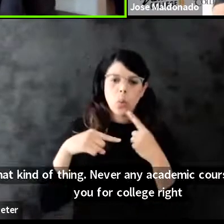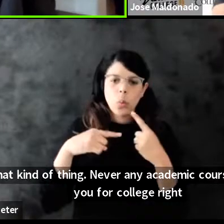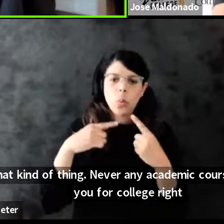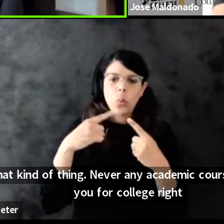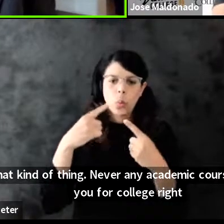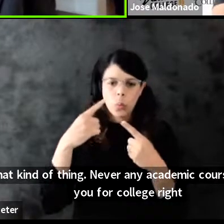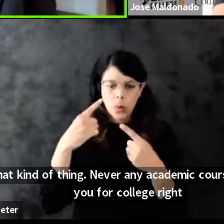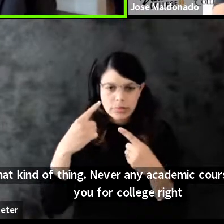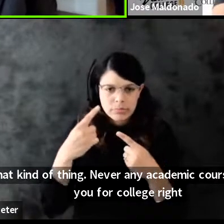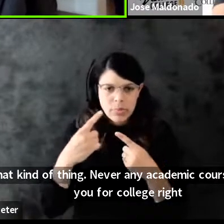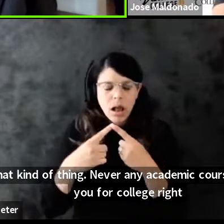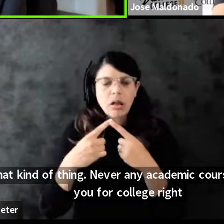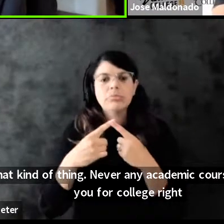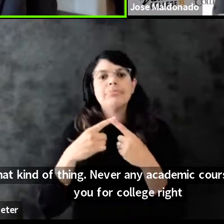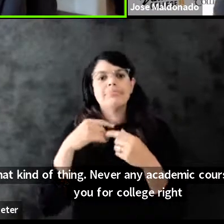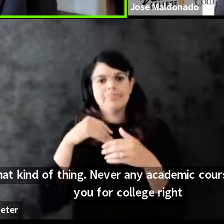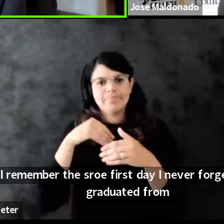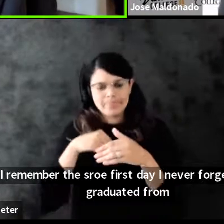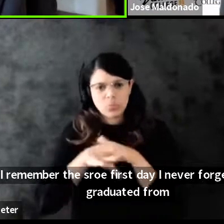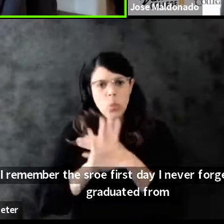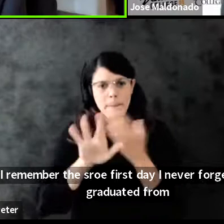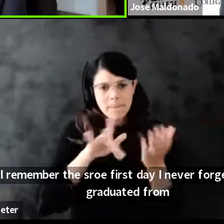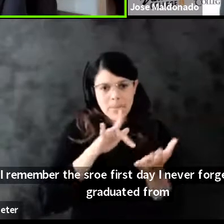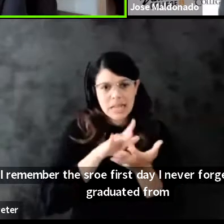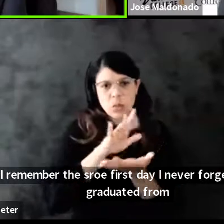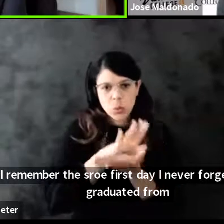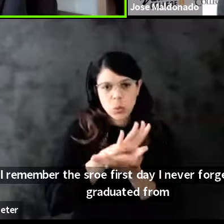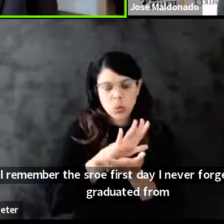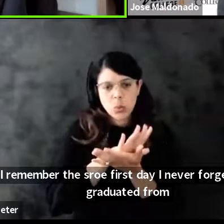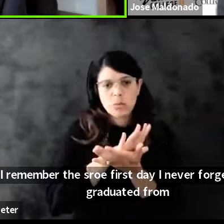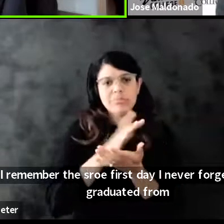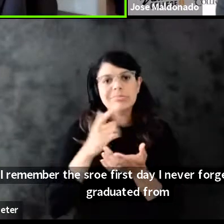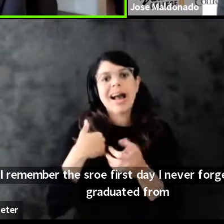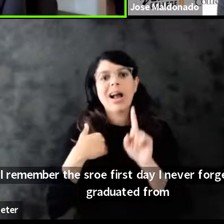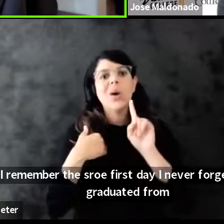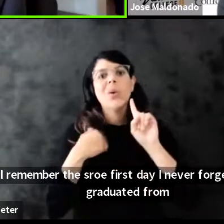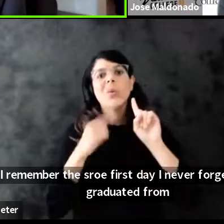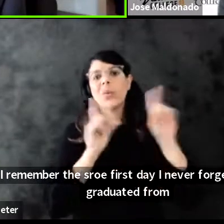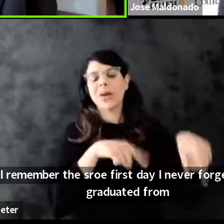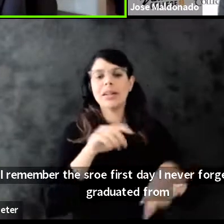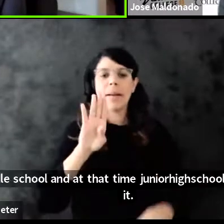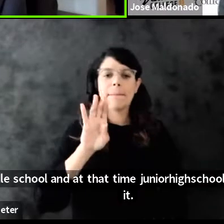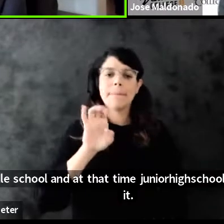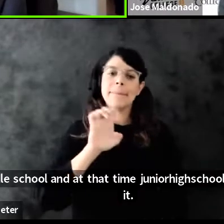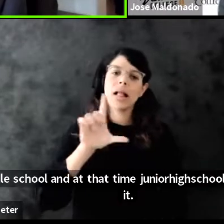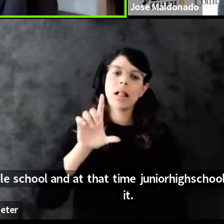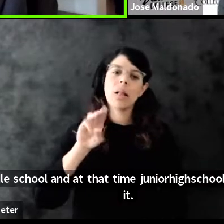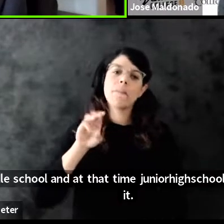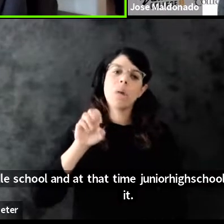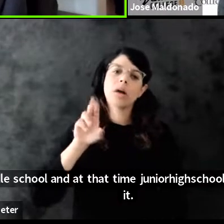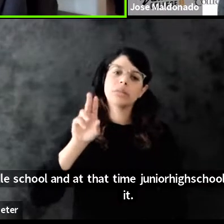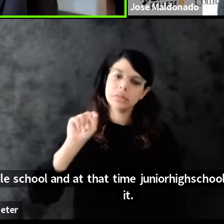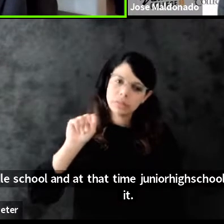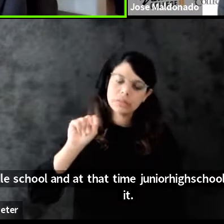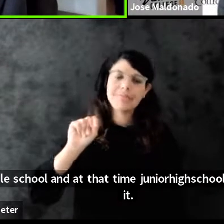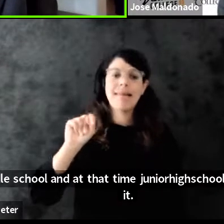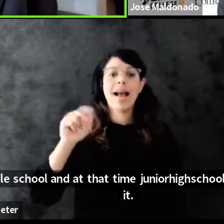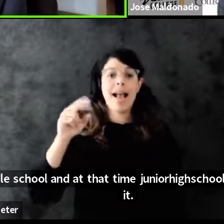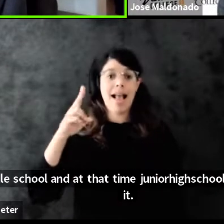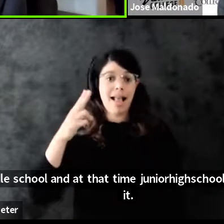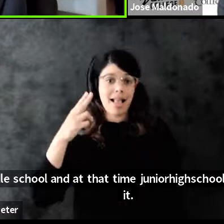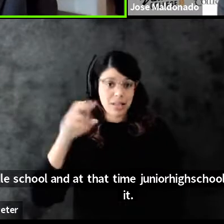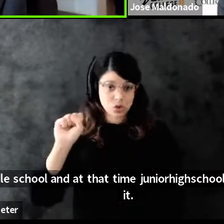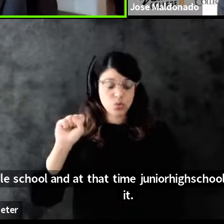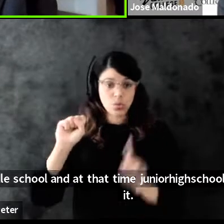time, junior high school, we called it. I went to Belmont High where I was living, and